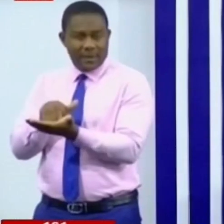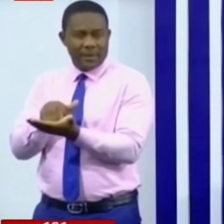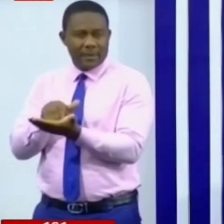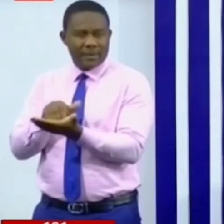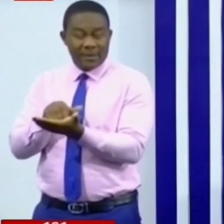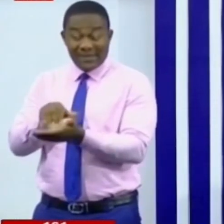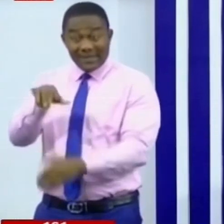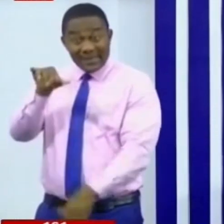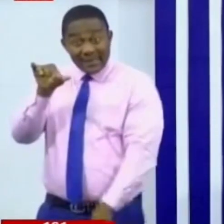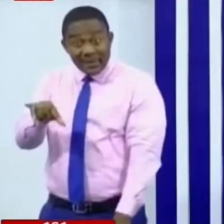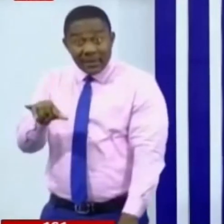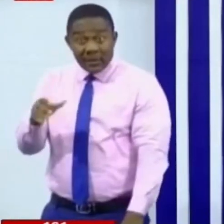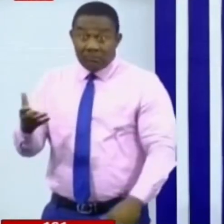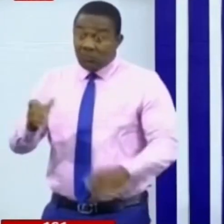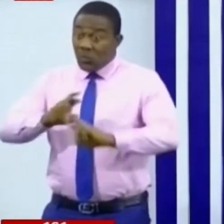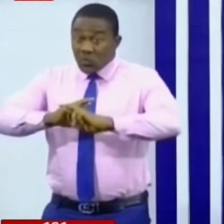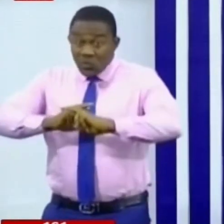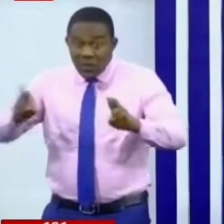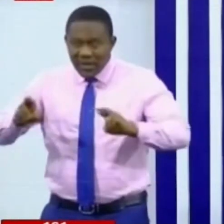that is ready for use.